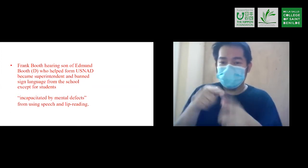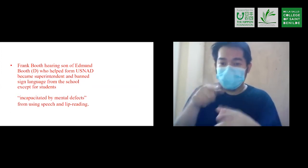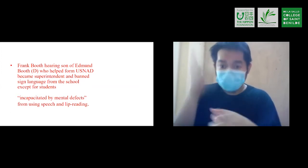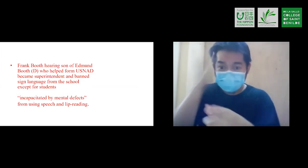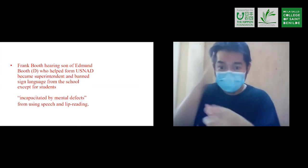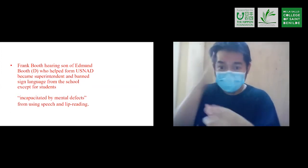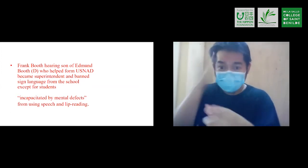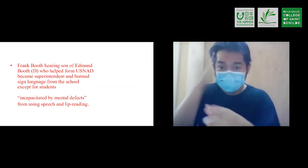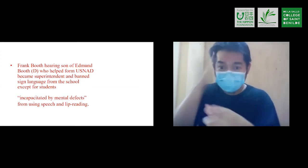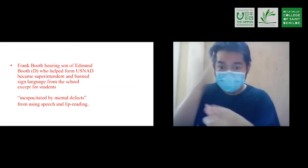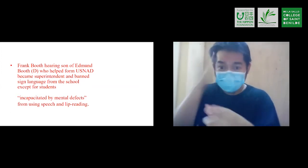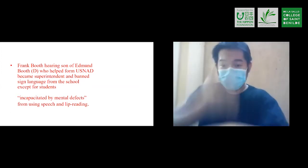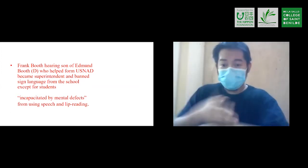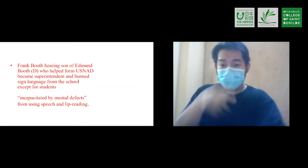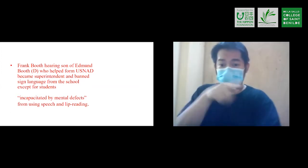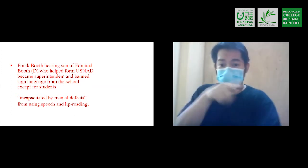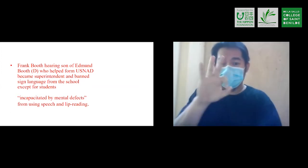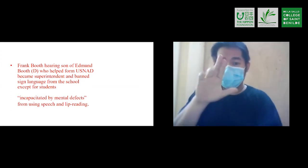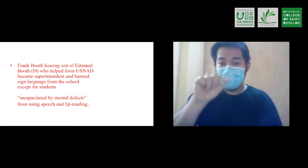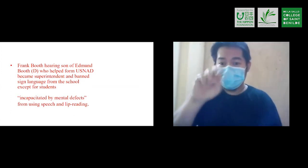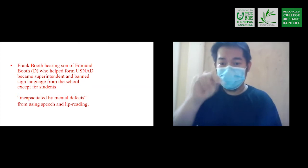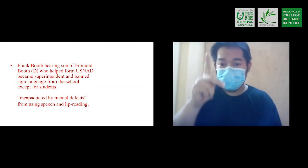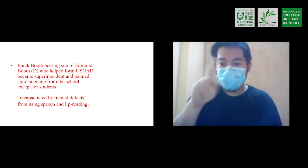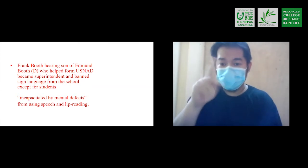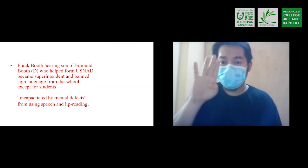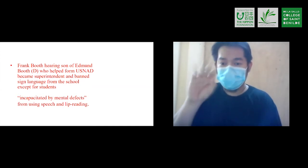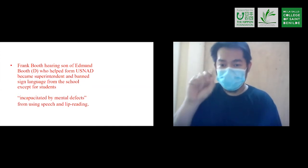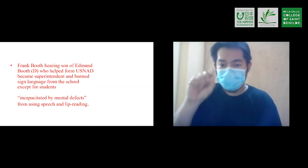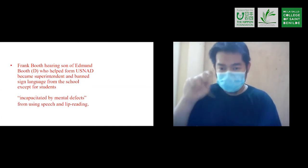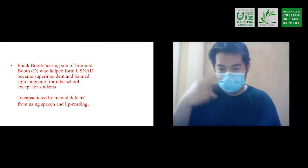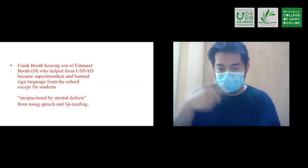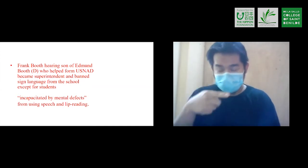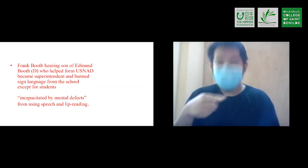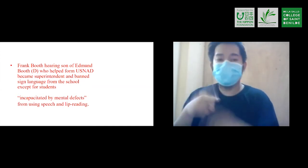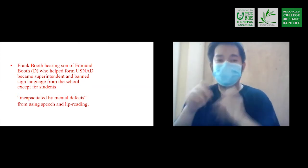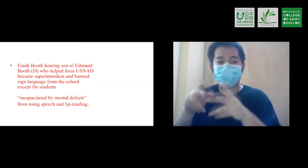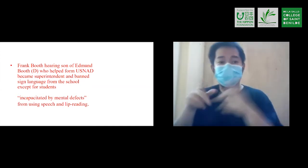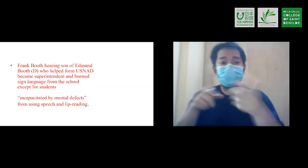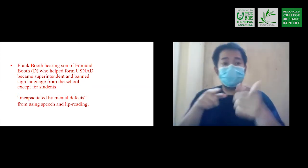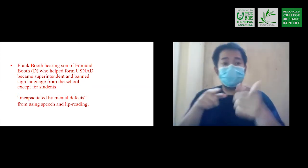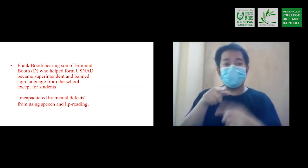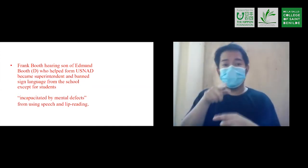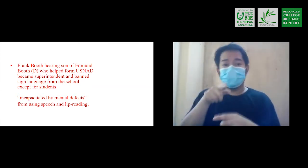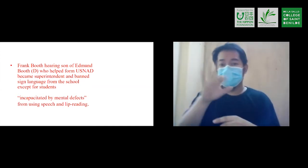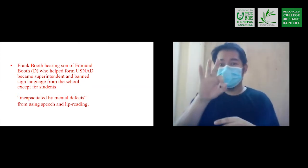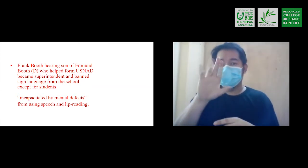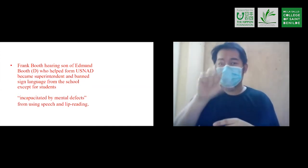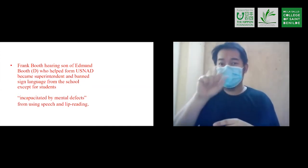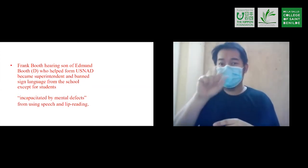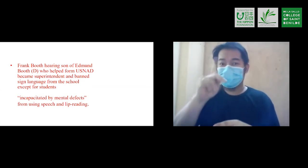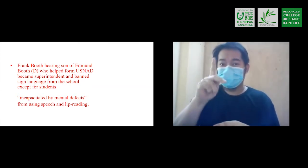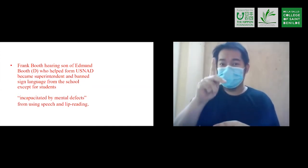He was an editor. So this was Frank Booth. And